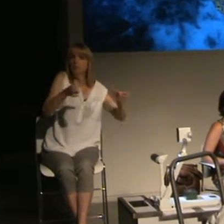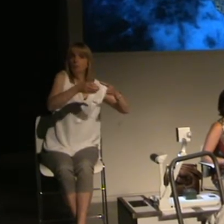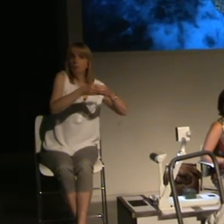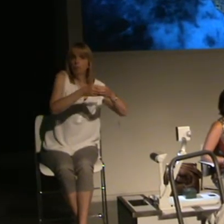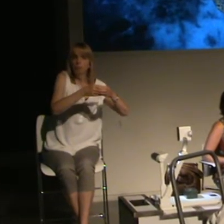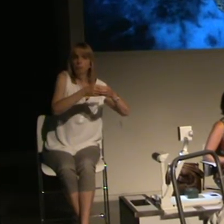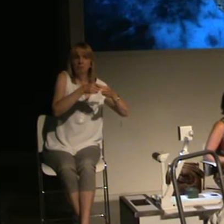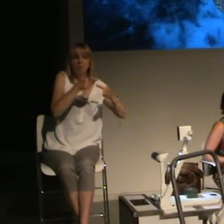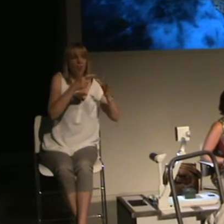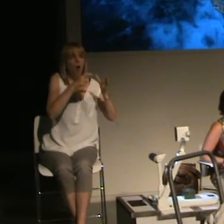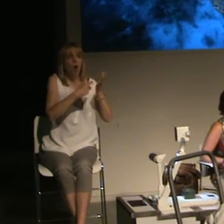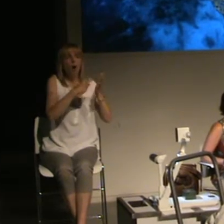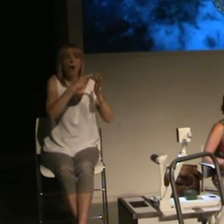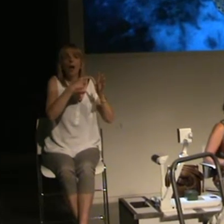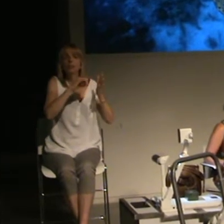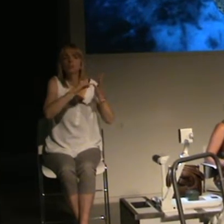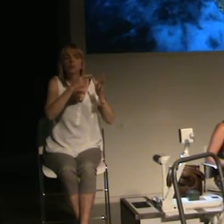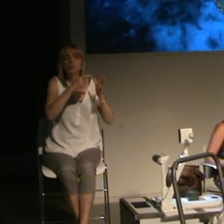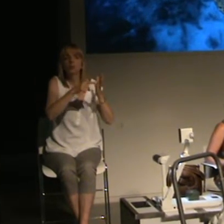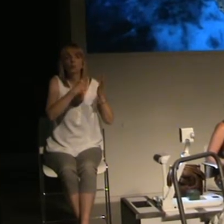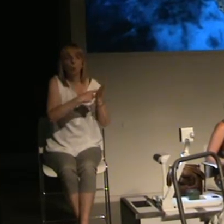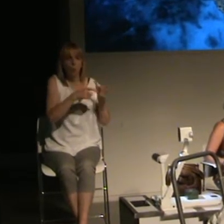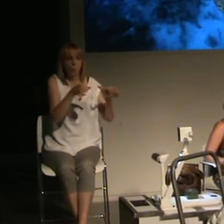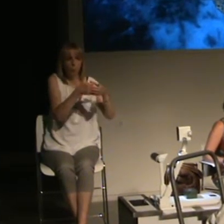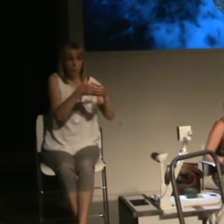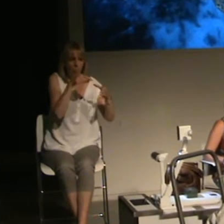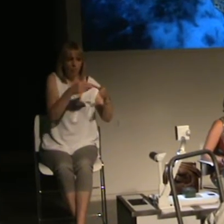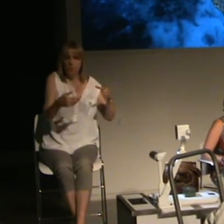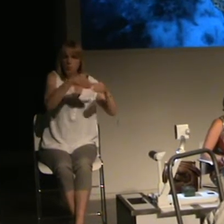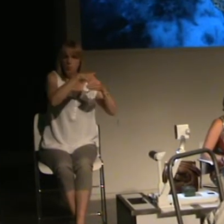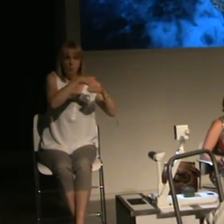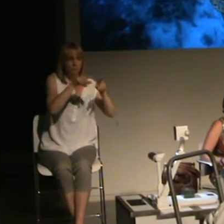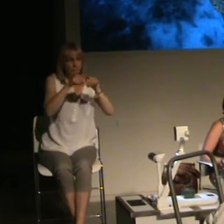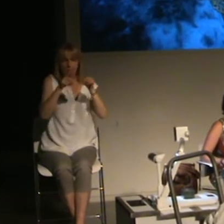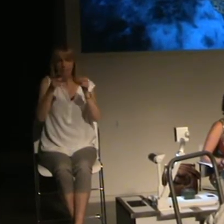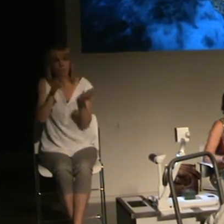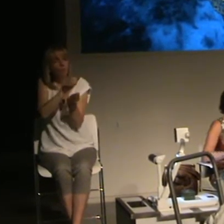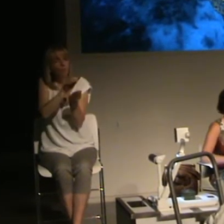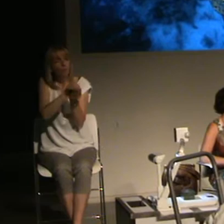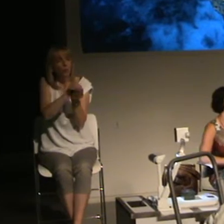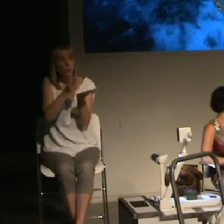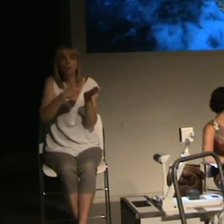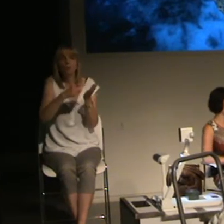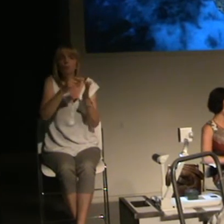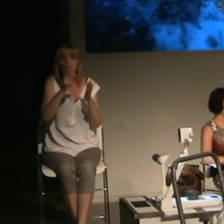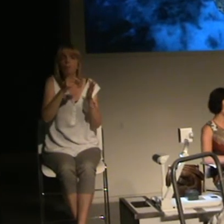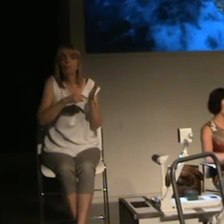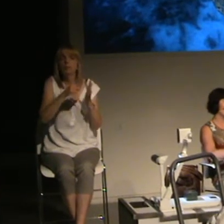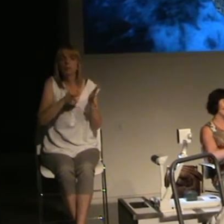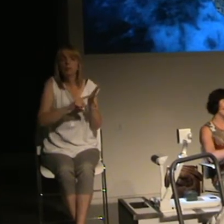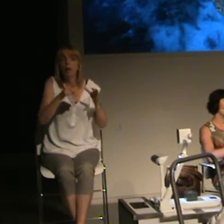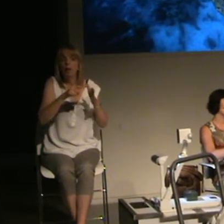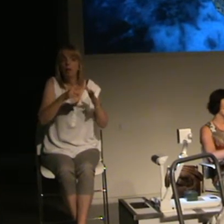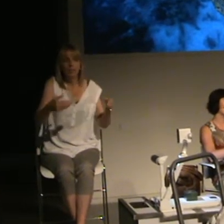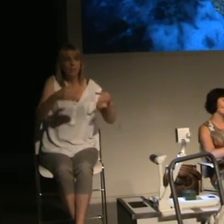might not have heard of, but that big group includes a lot of fossil reptiles, including the dinosaurs. So they're sort